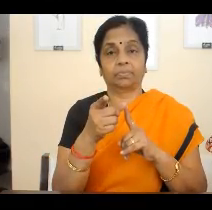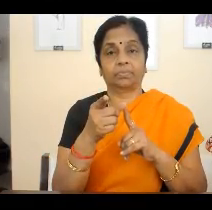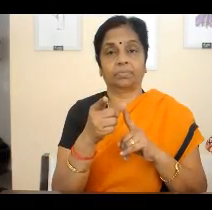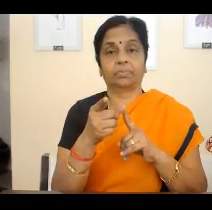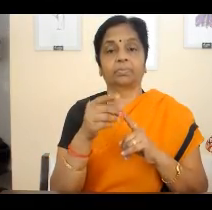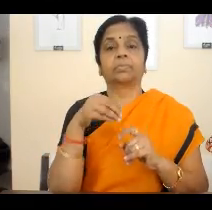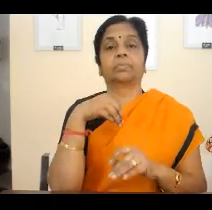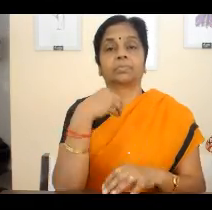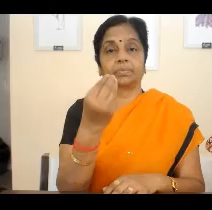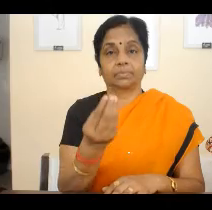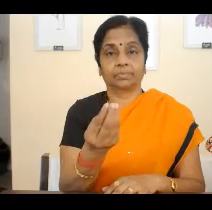given.